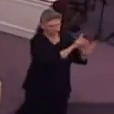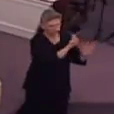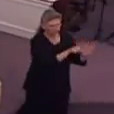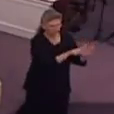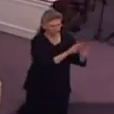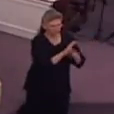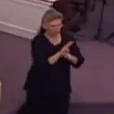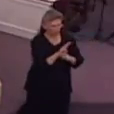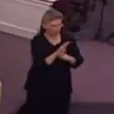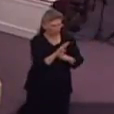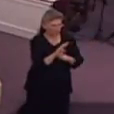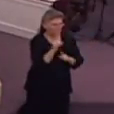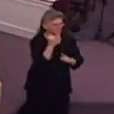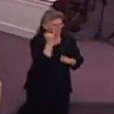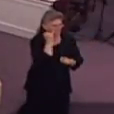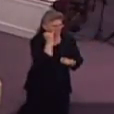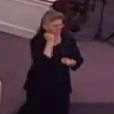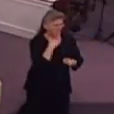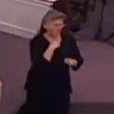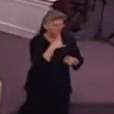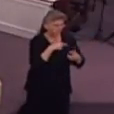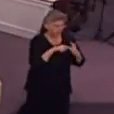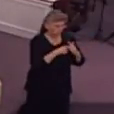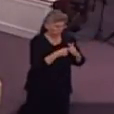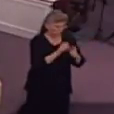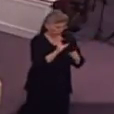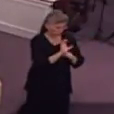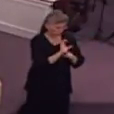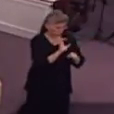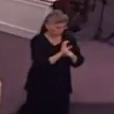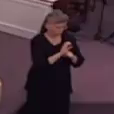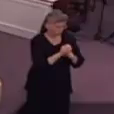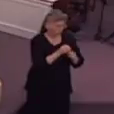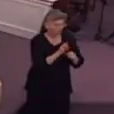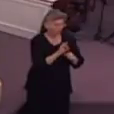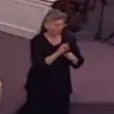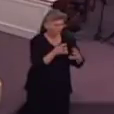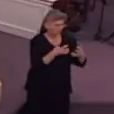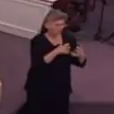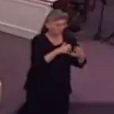They said, if I start a church of misfits, would anybody come?